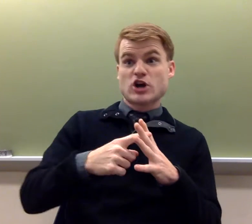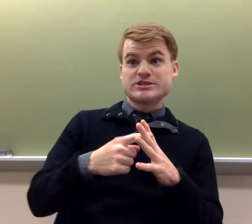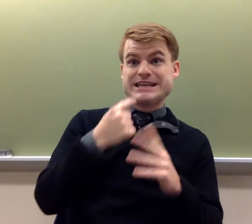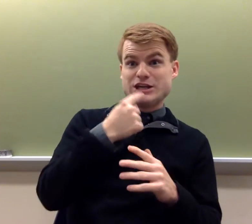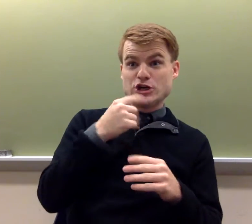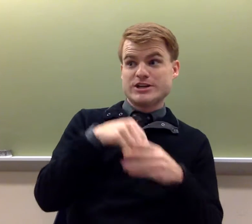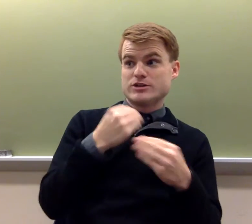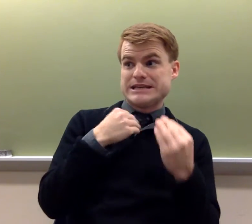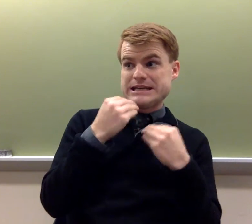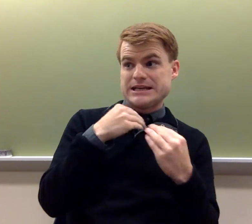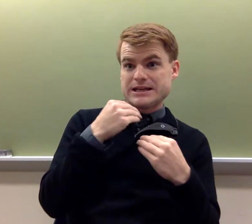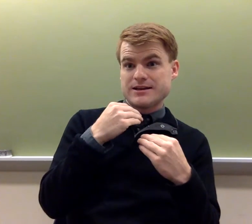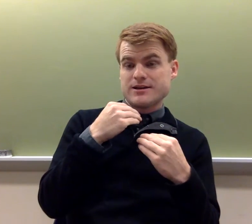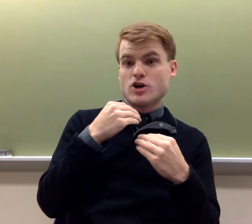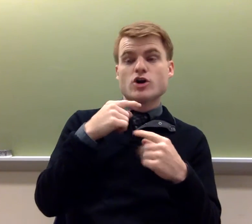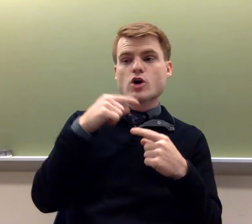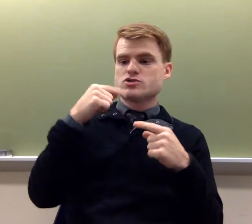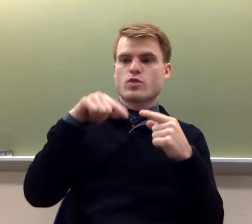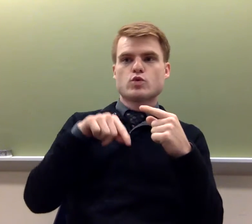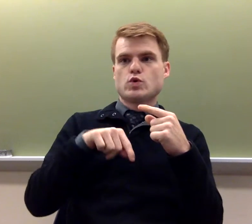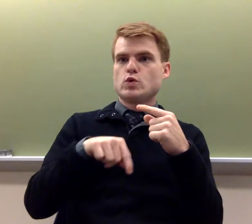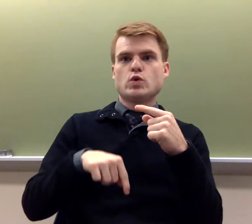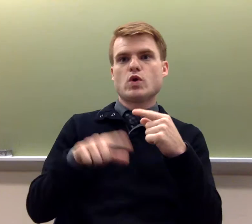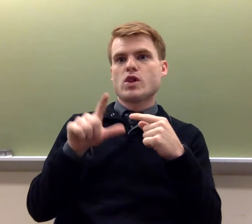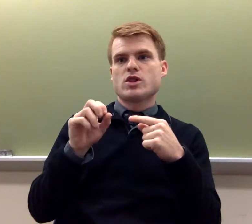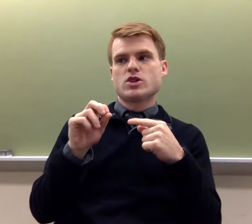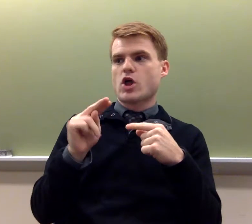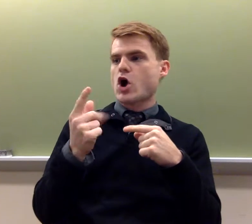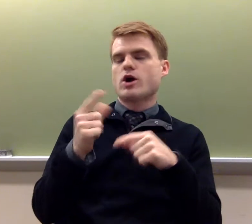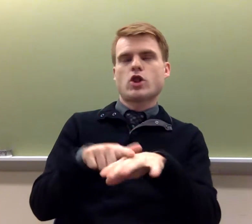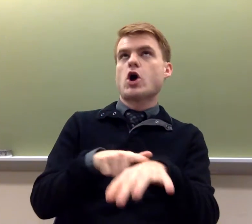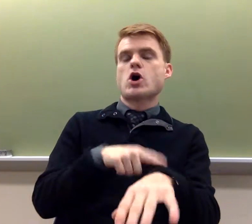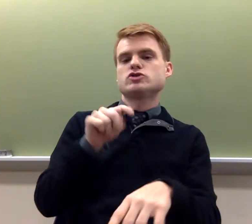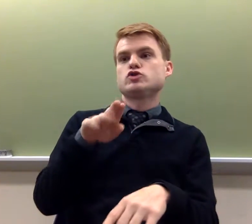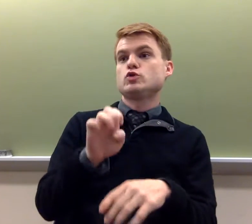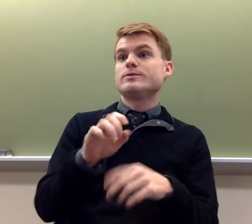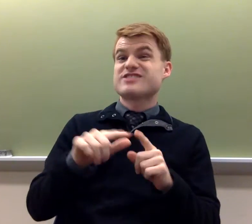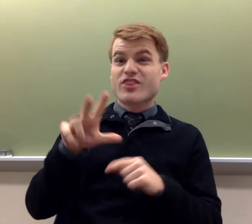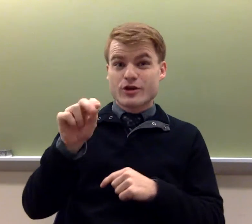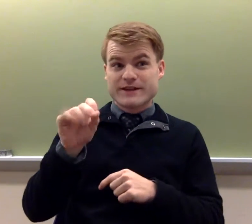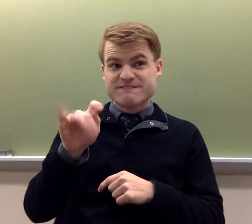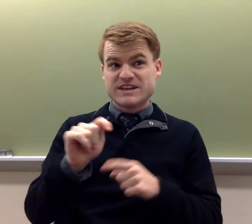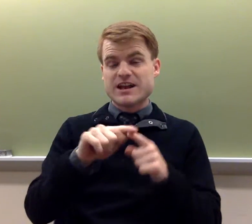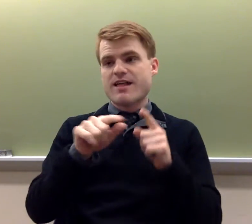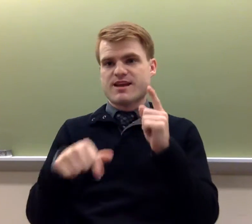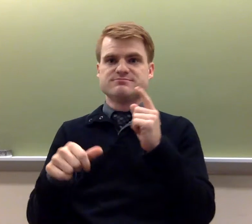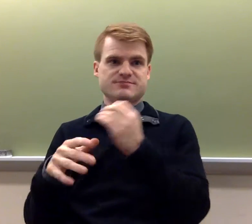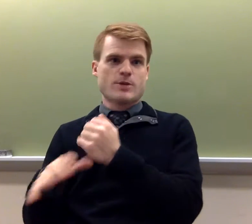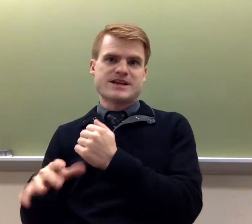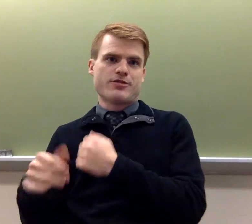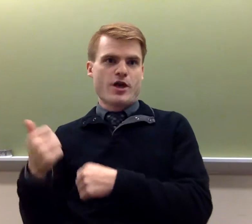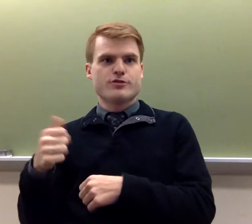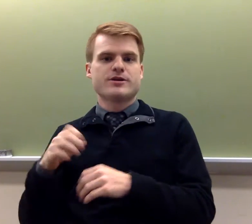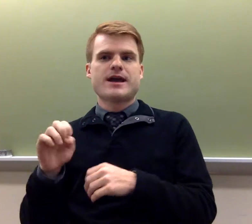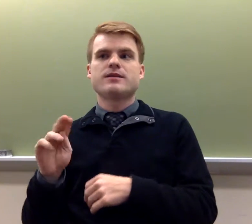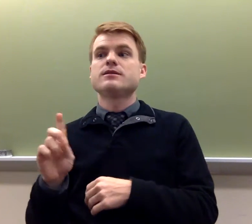eating goes through this long tube, 30 feet of it, and comes out on the other end. Food going through. Now, in the process of